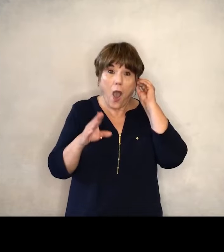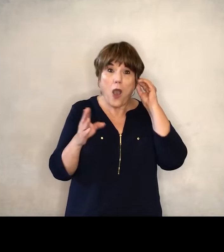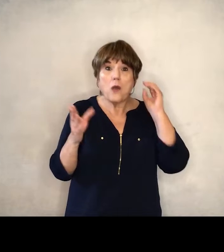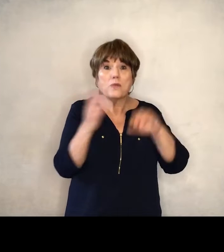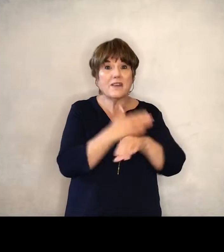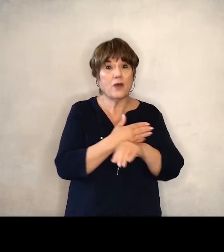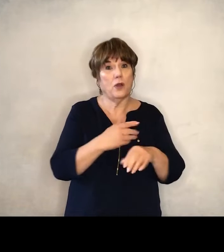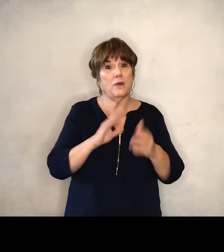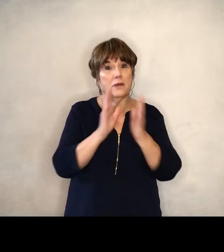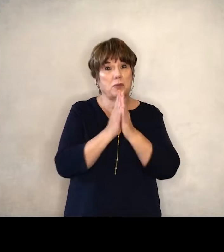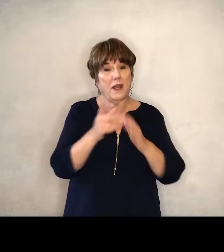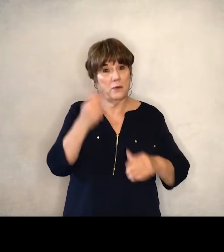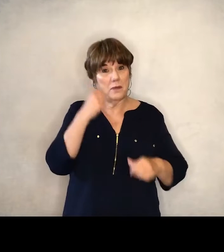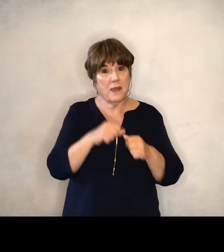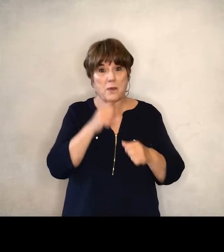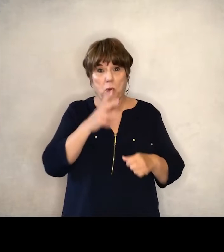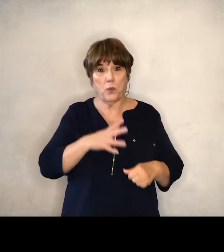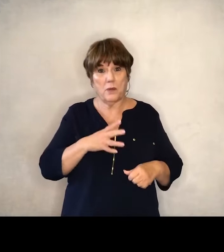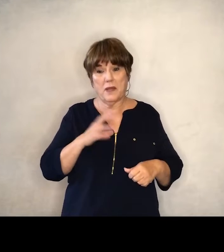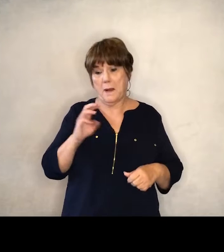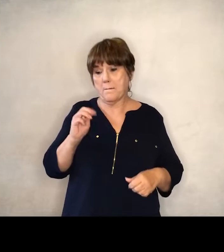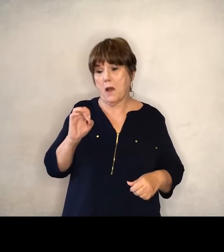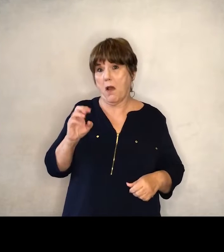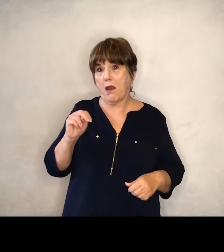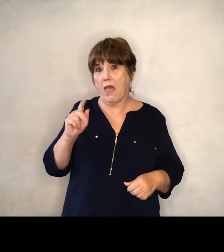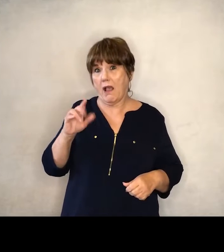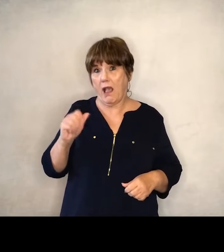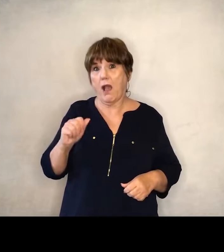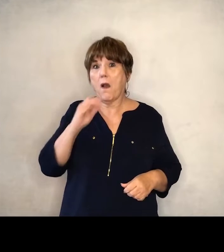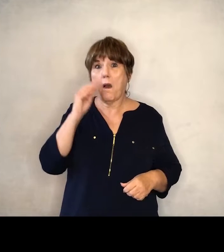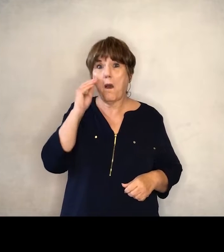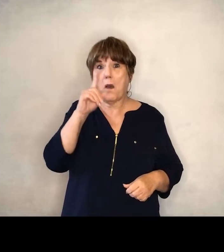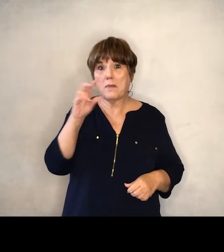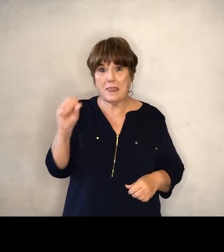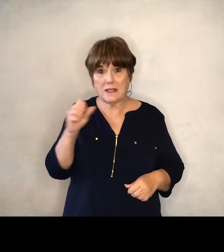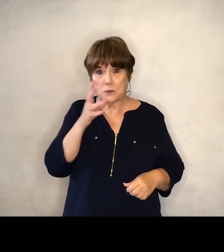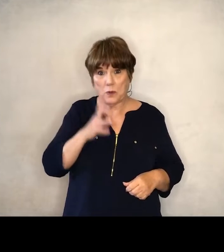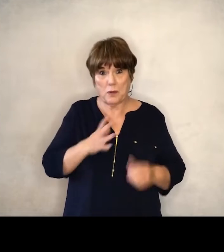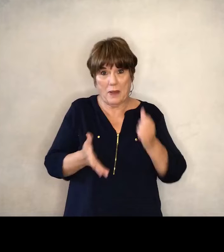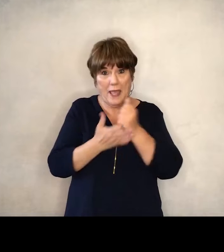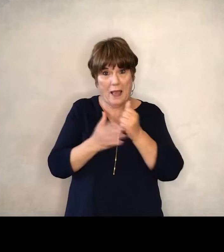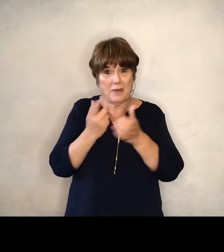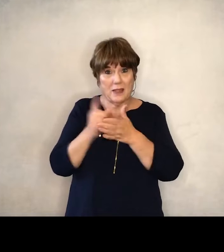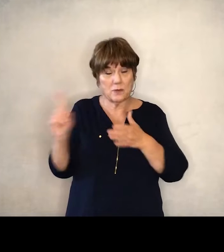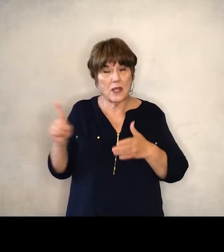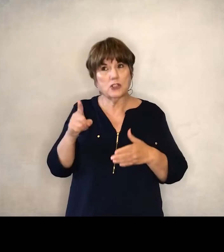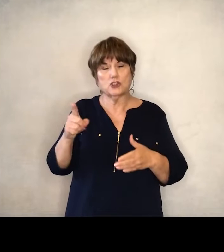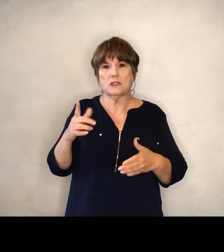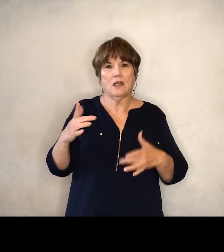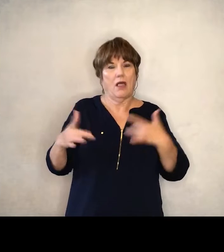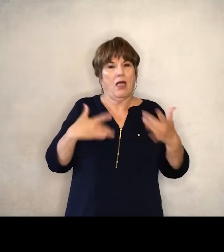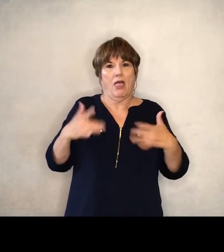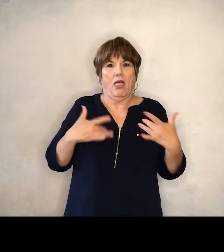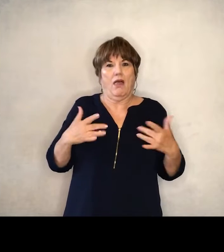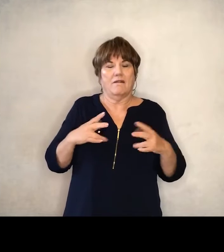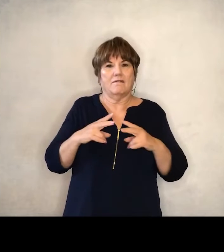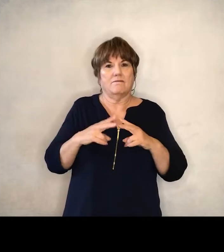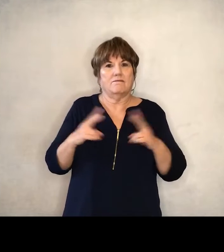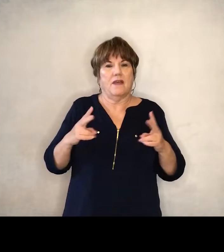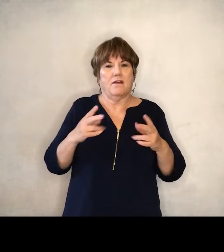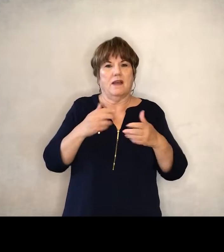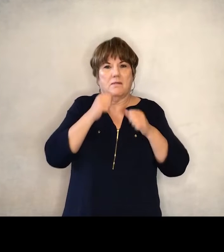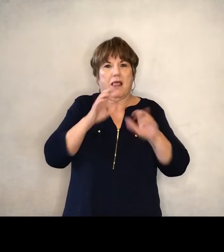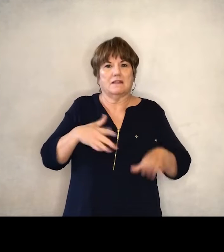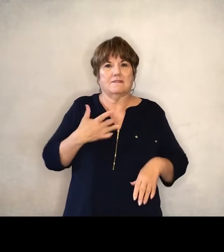homeless. She is beyond ecstatic and feeling really blessed with what all you have done for her.